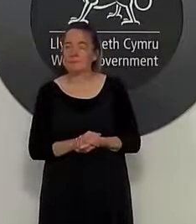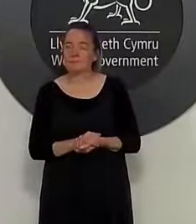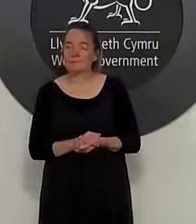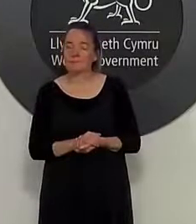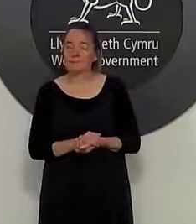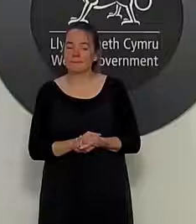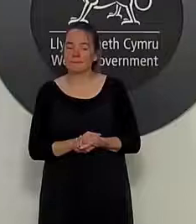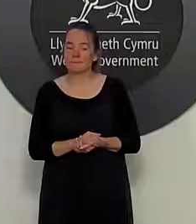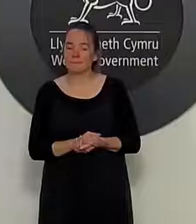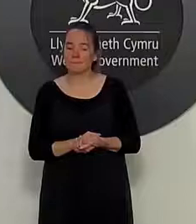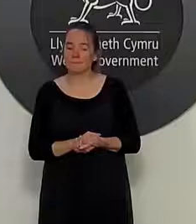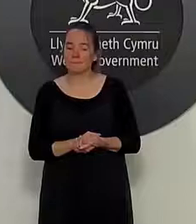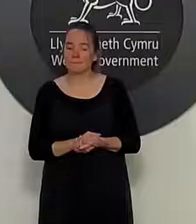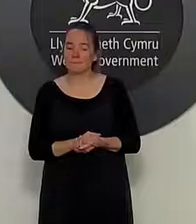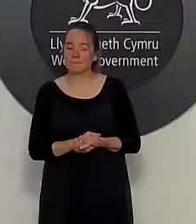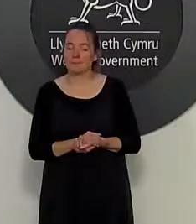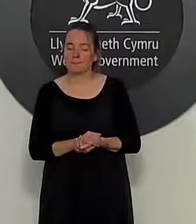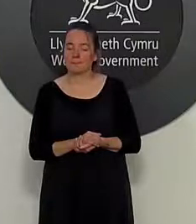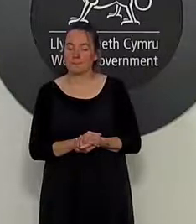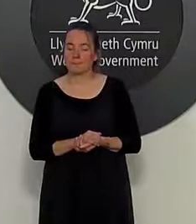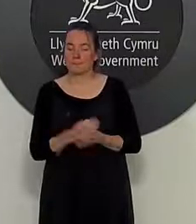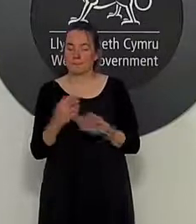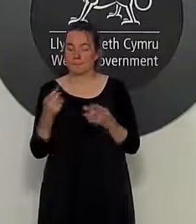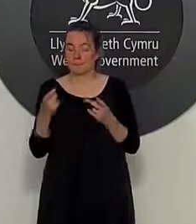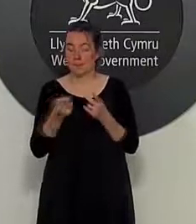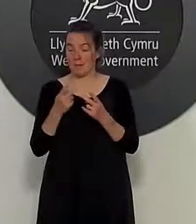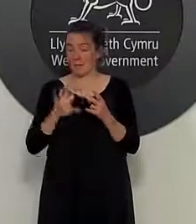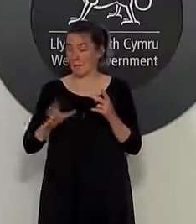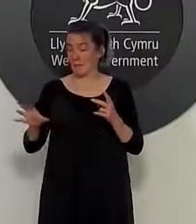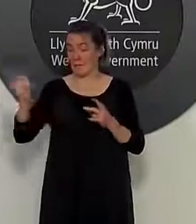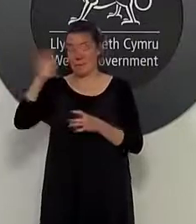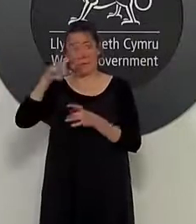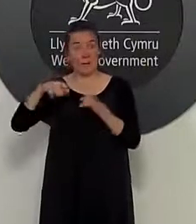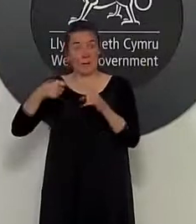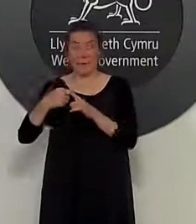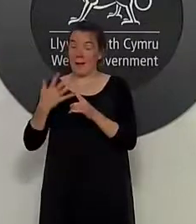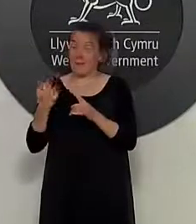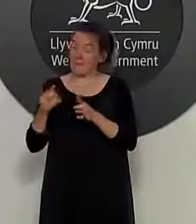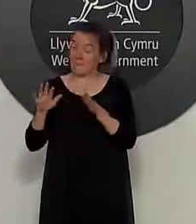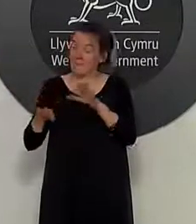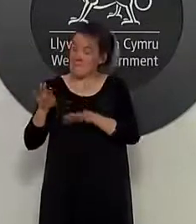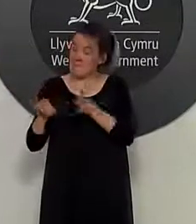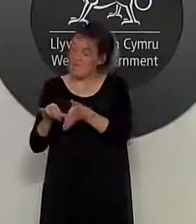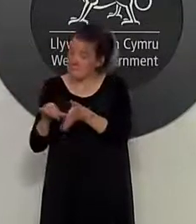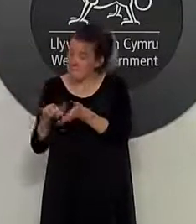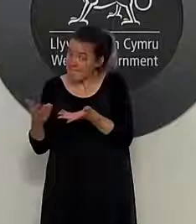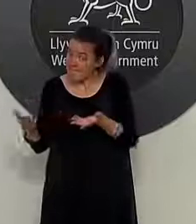something that other parts of the UK now are grappling with, and